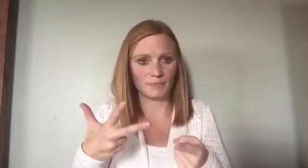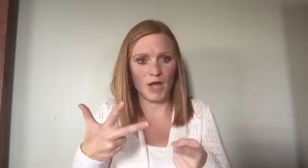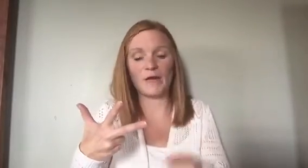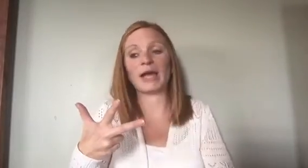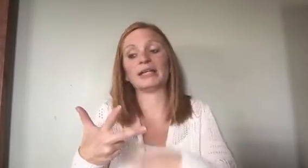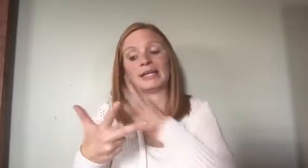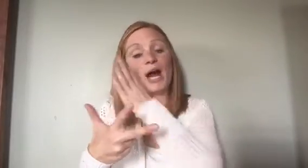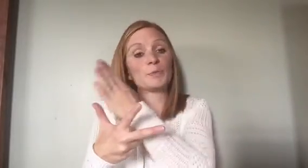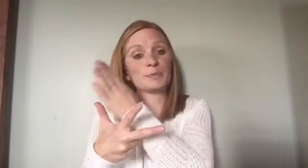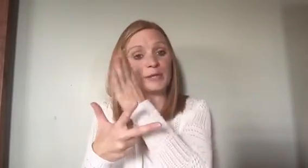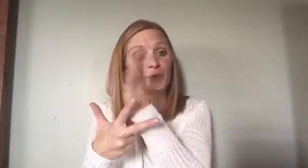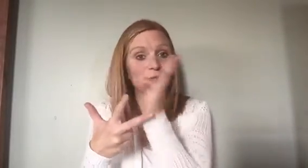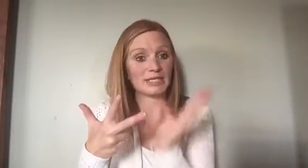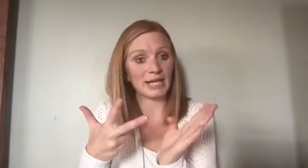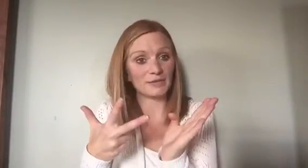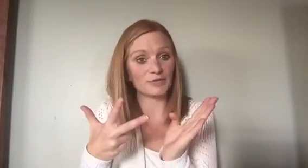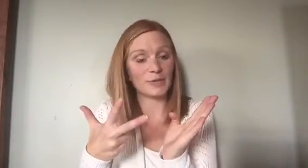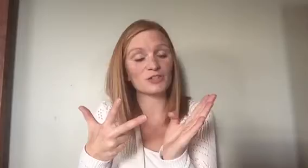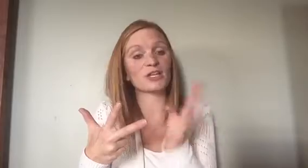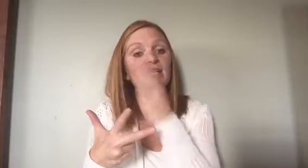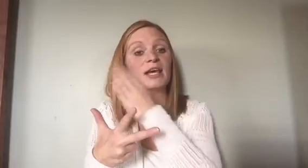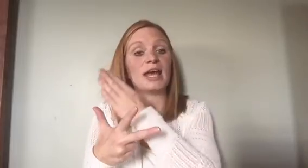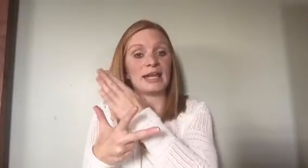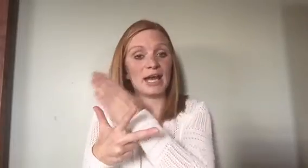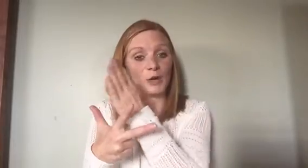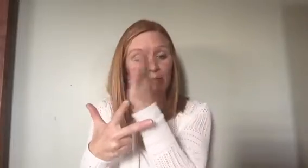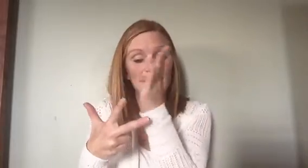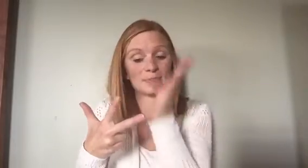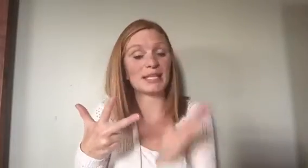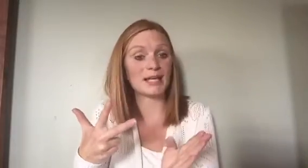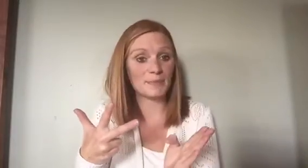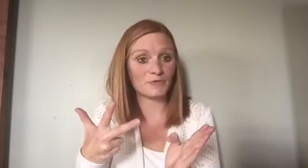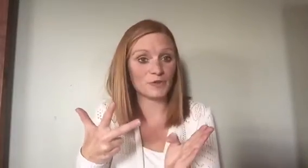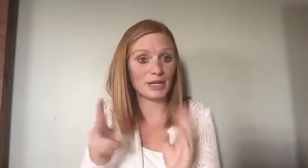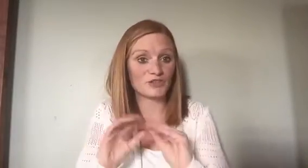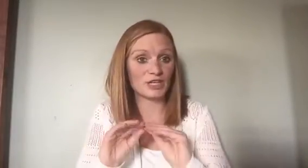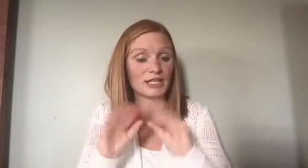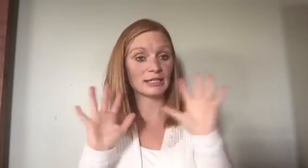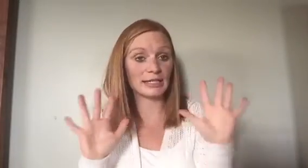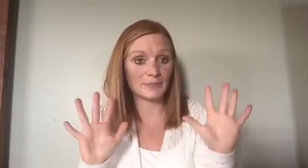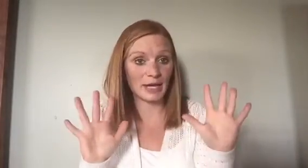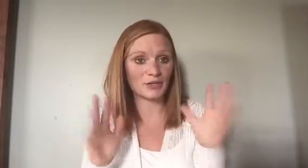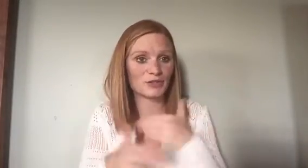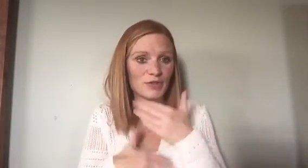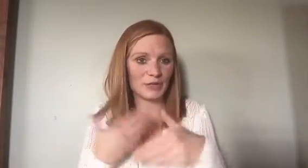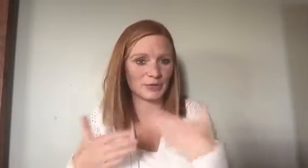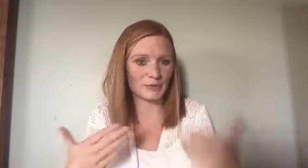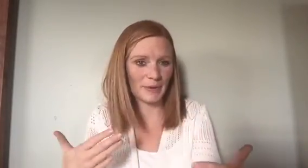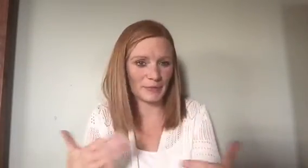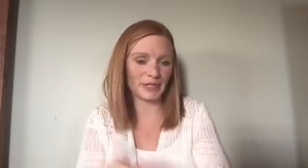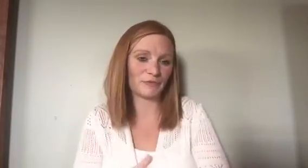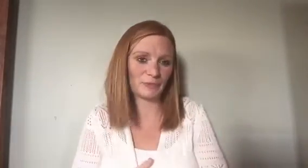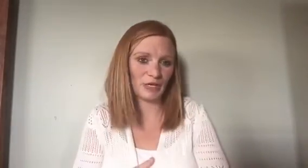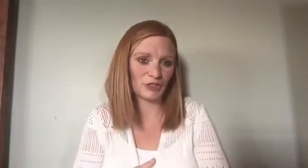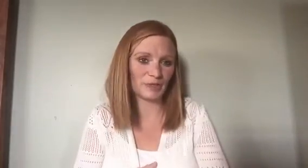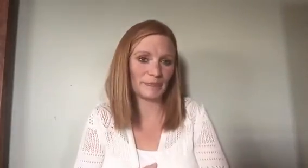all right, it helps people retain information, and it helps set up information in a clear manner so that you can remember the information